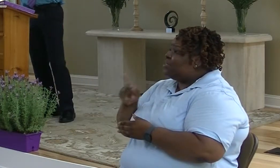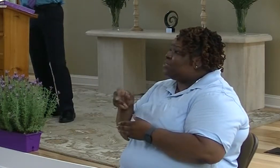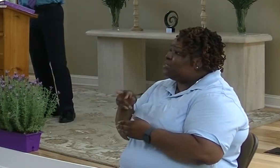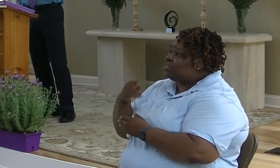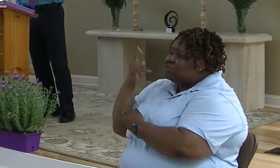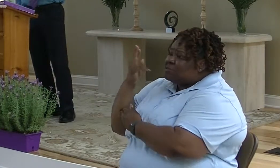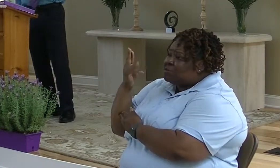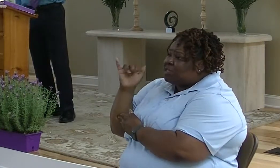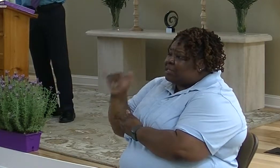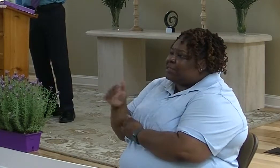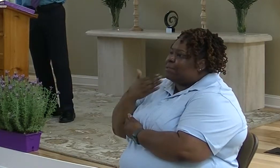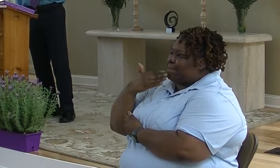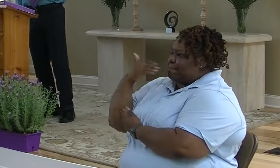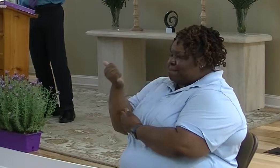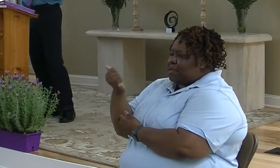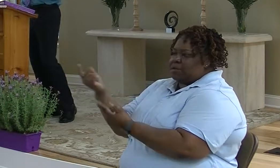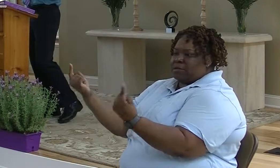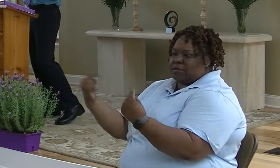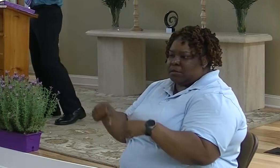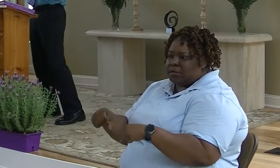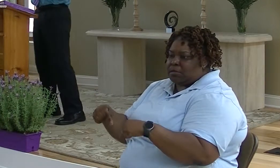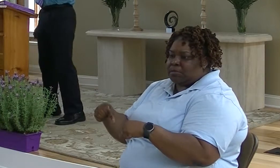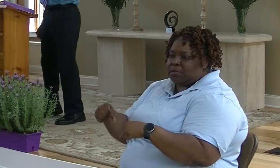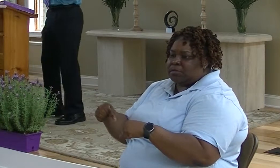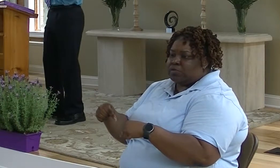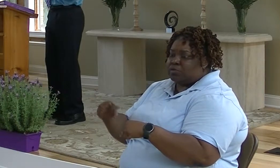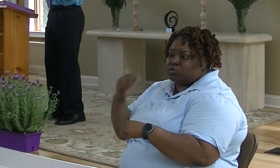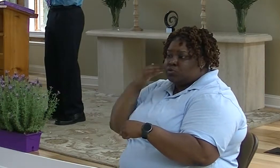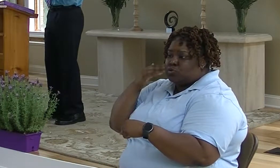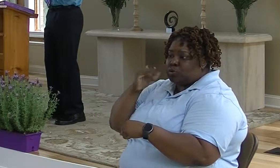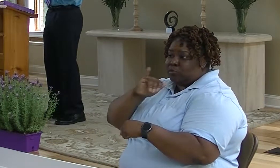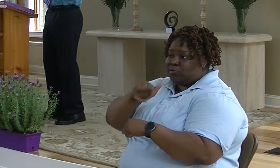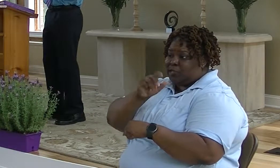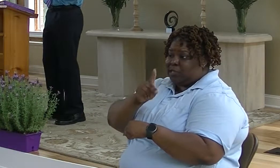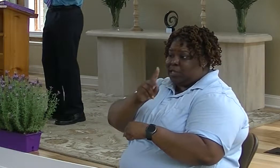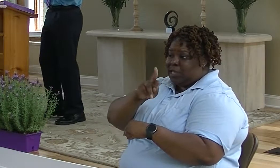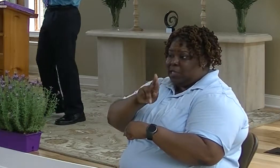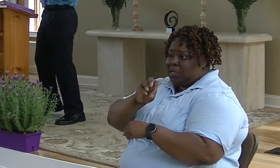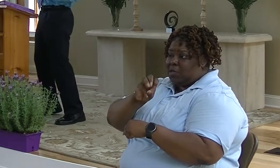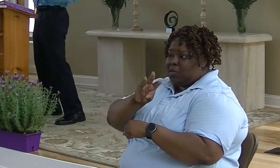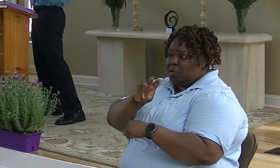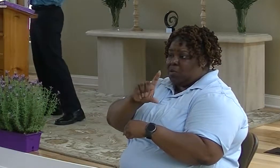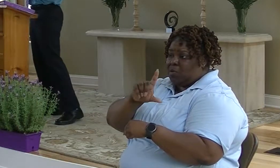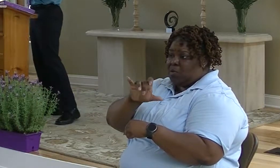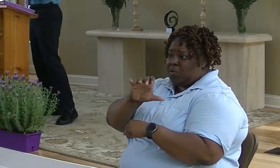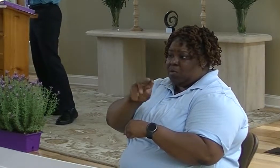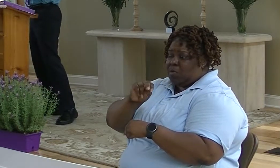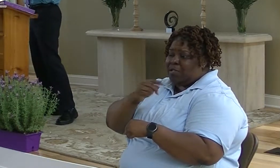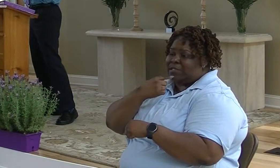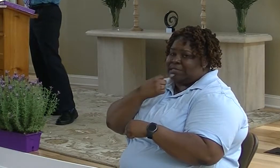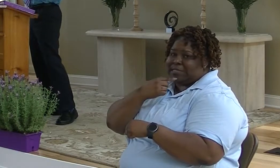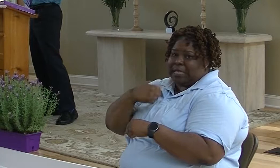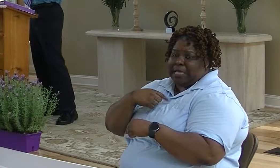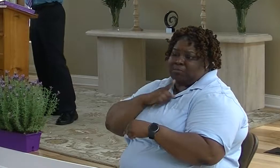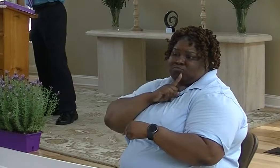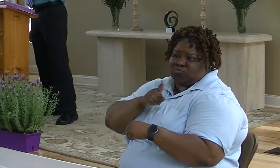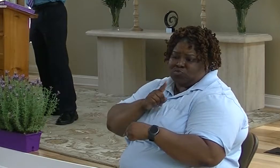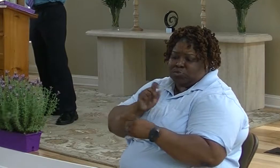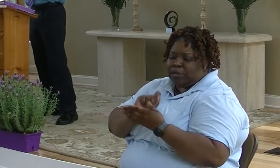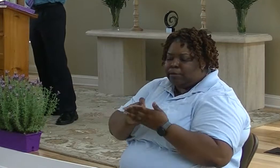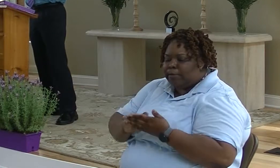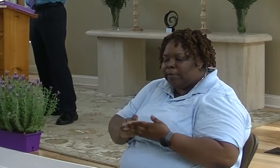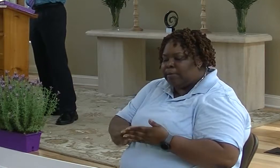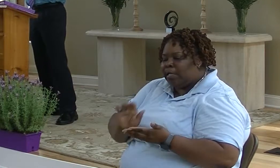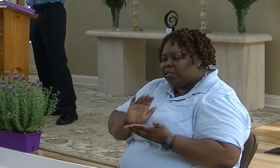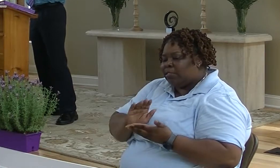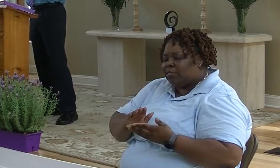something even better. Because once again, J.K. Rowling never had the idea, I'm sure, that writing about this little boy